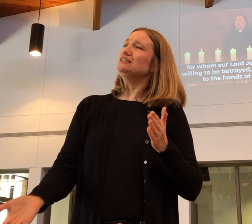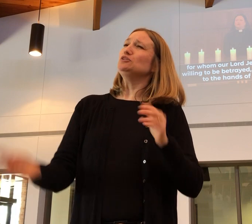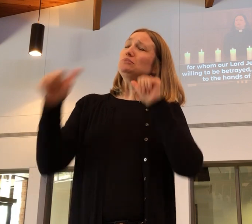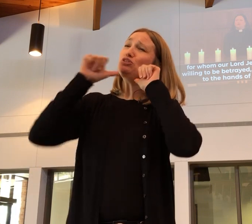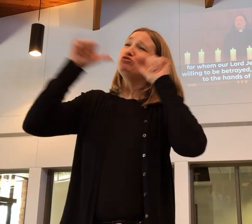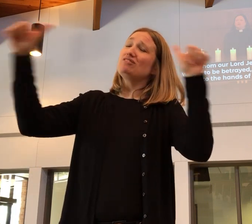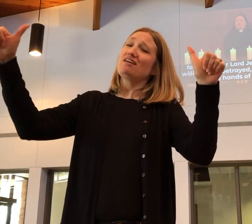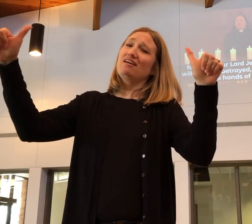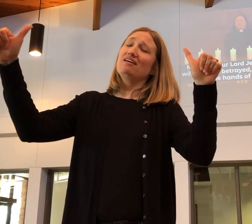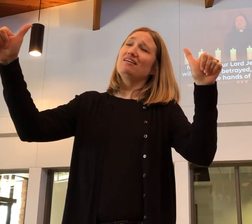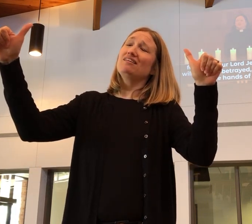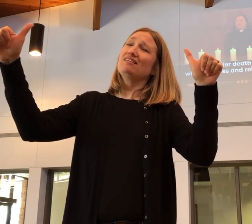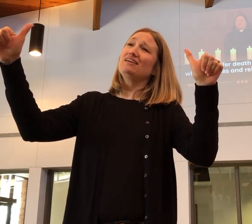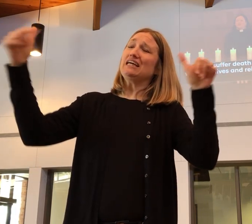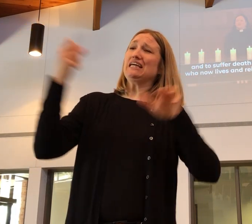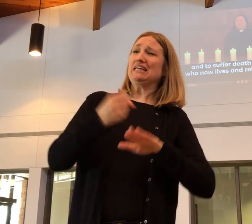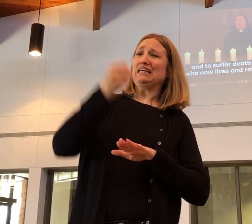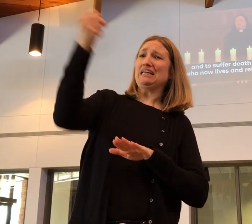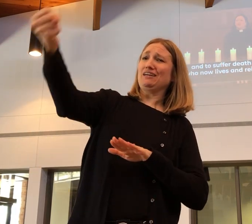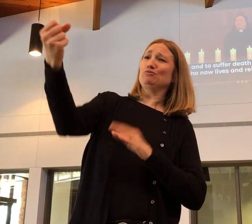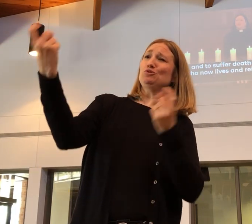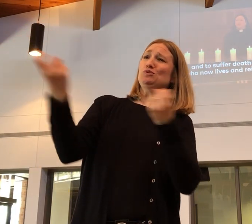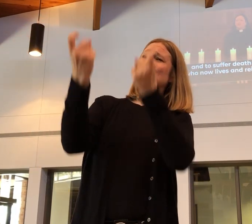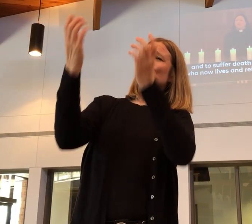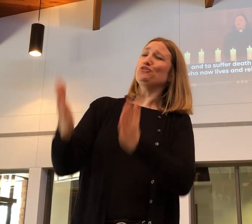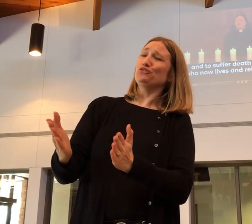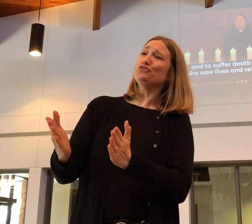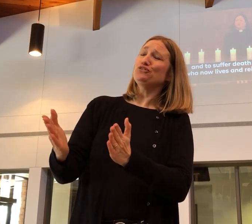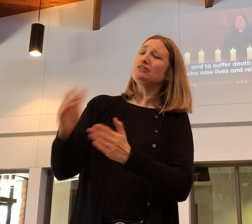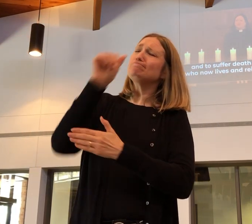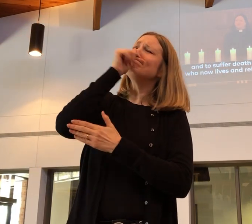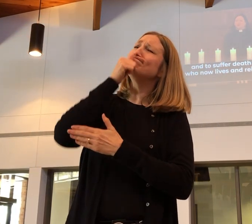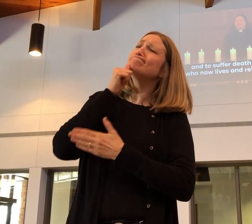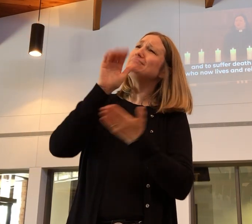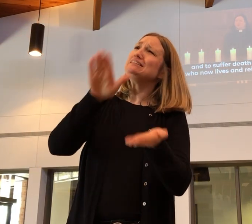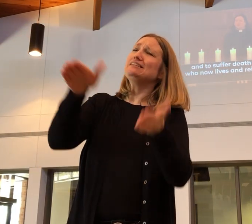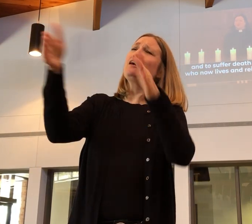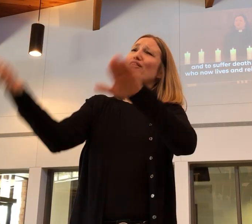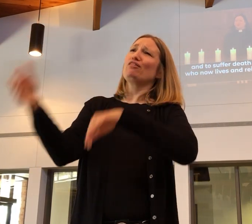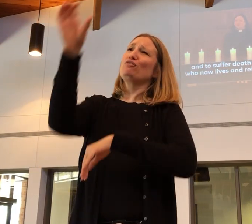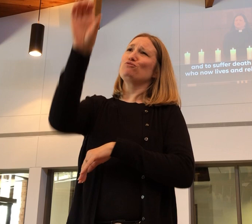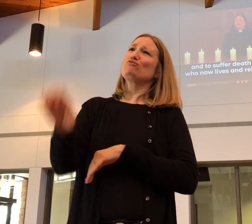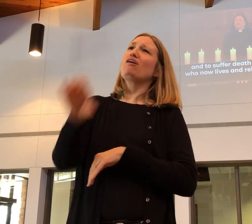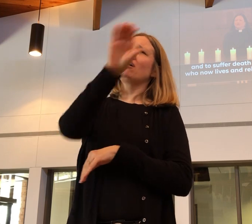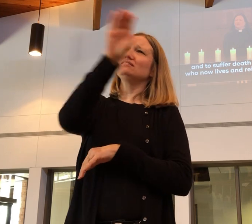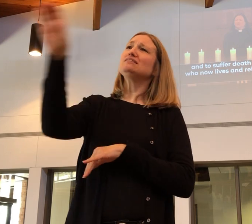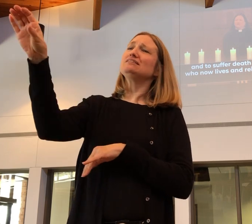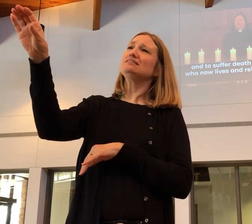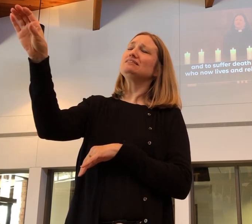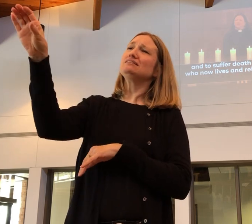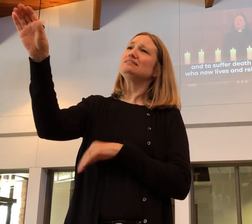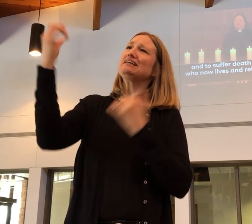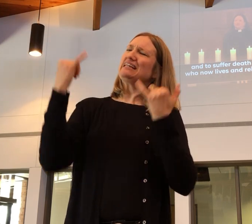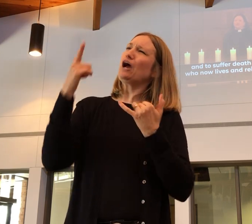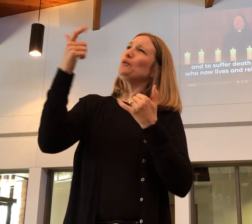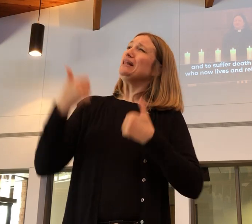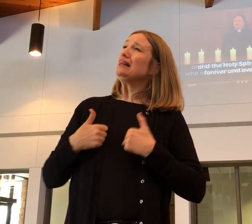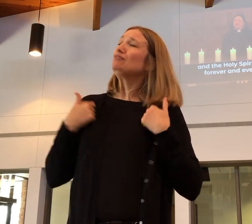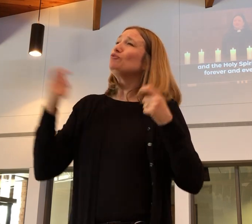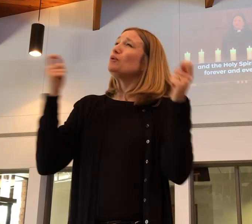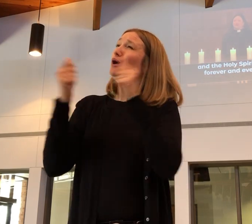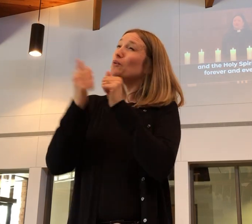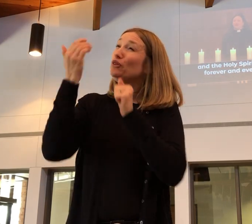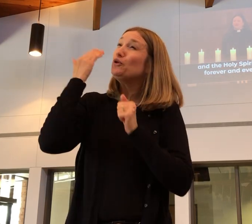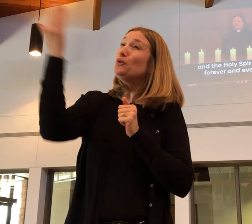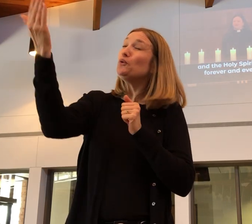given over to the hands of sinners, and to suffer death on the cross, who now lives and reigns with